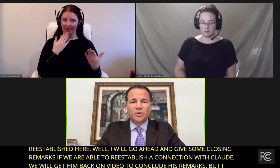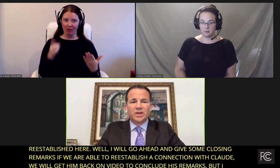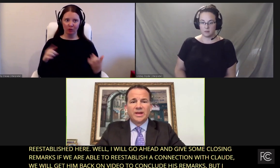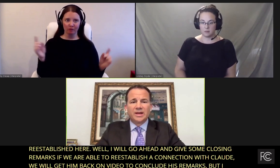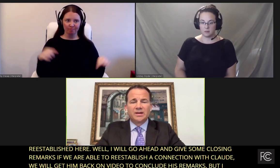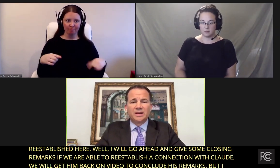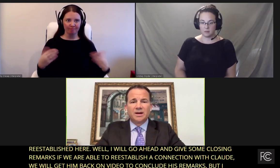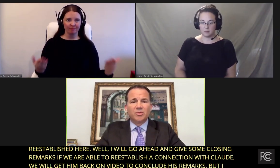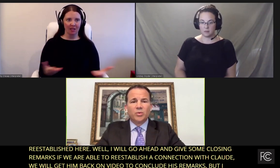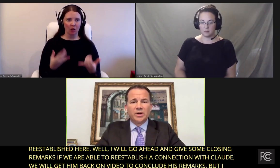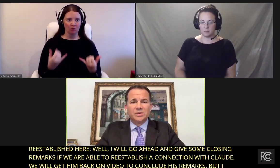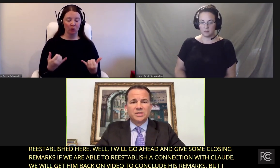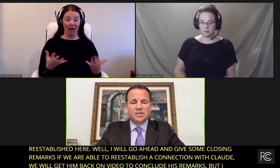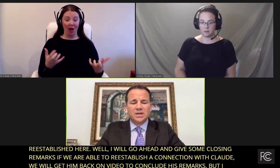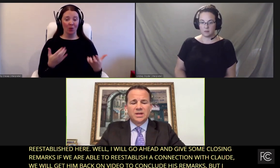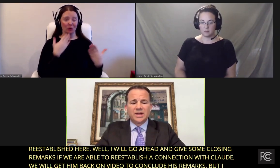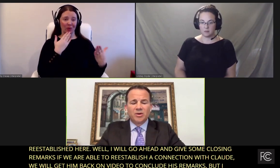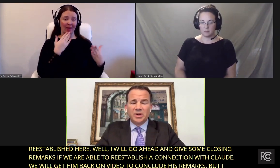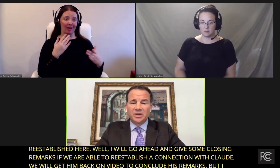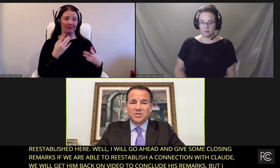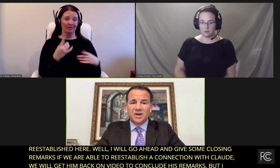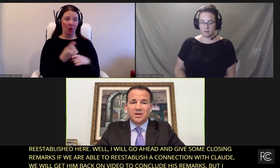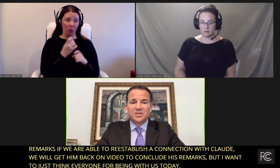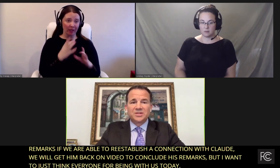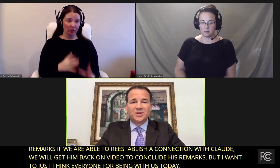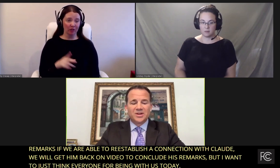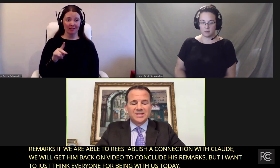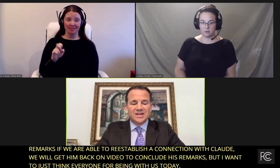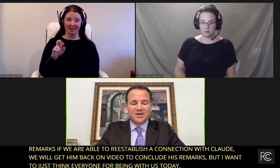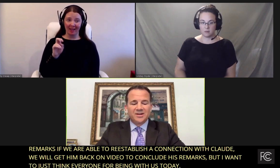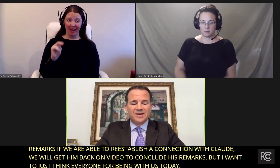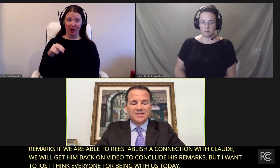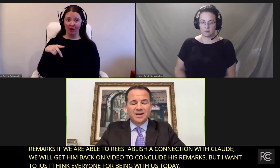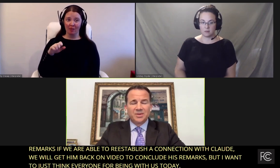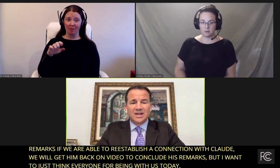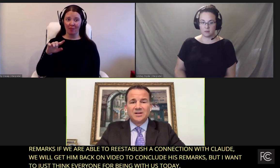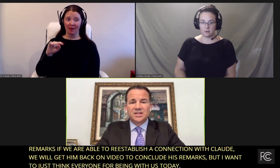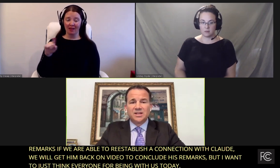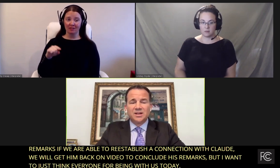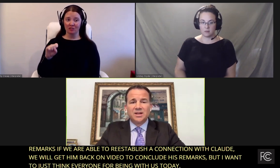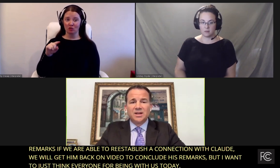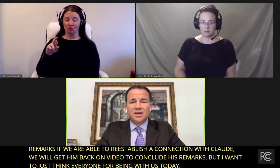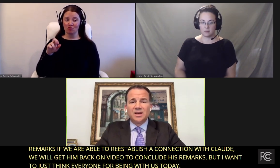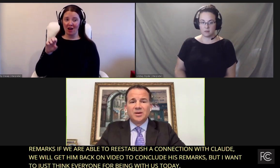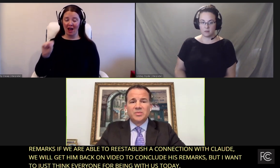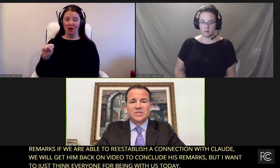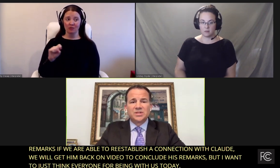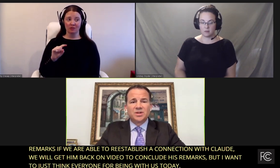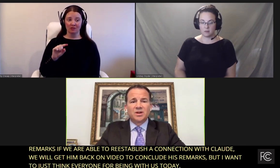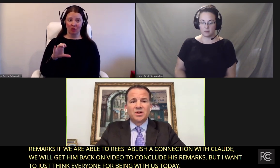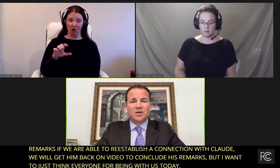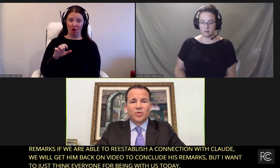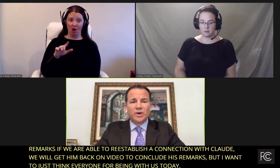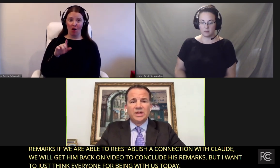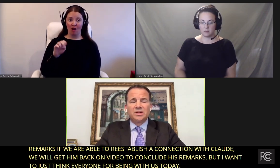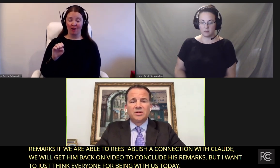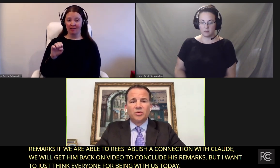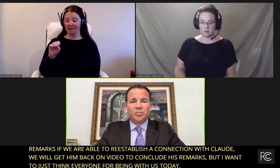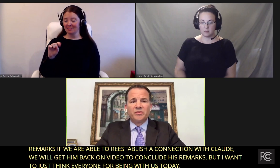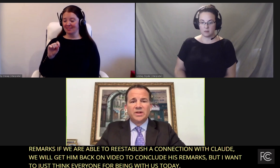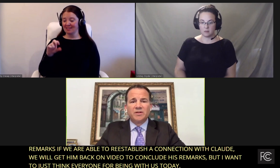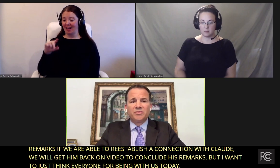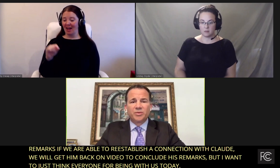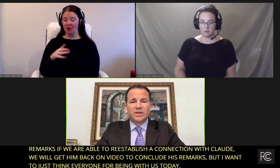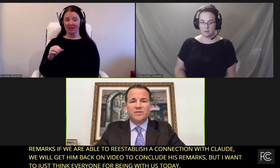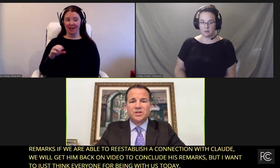I certainly want to thank our winners, Karen Pelt-Strauss, Claude Stout, and Tom Lukowski, such a great